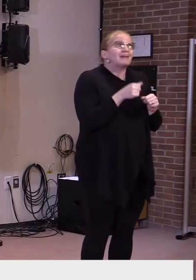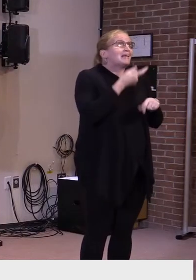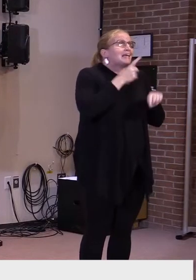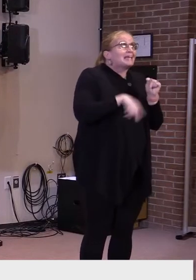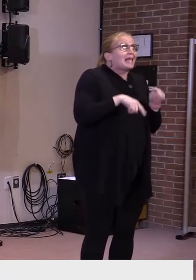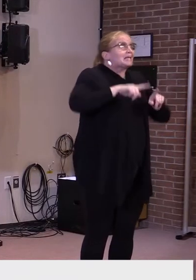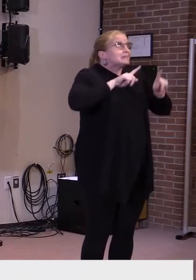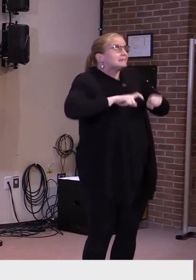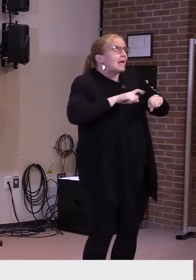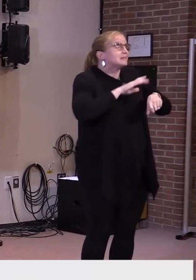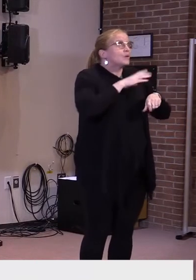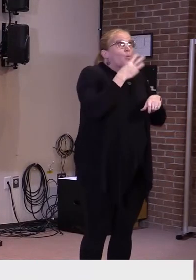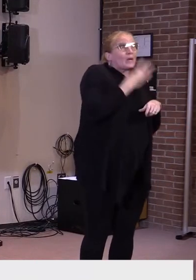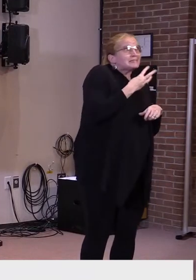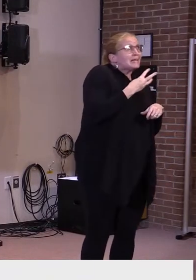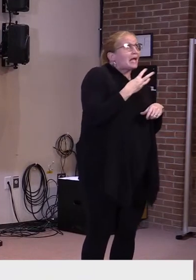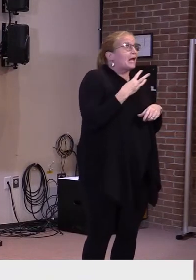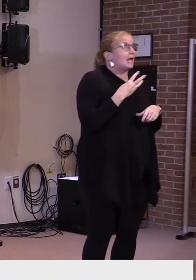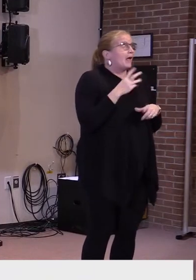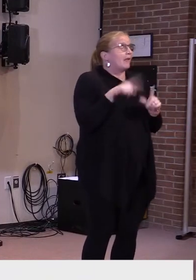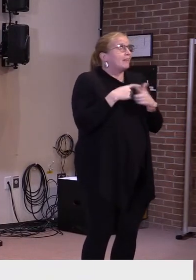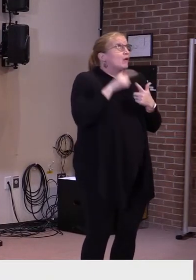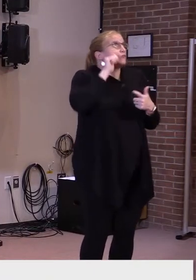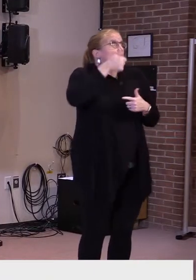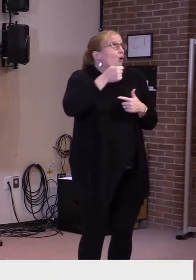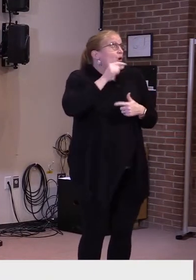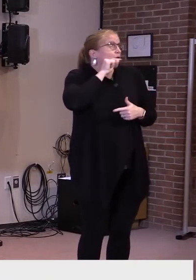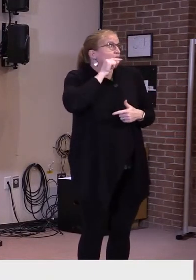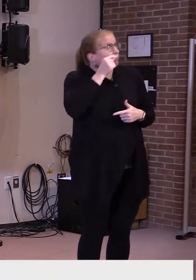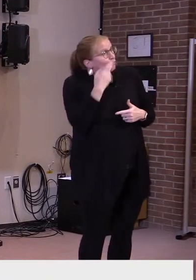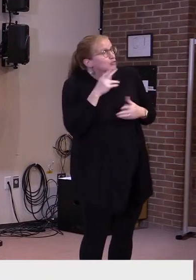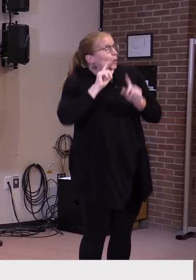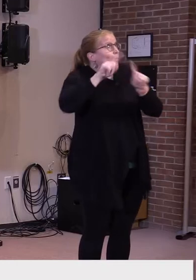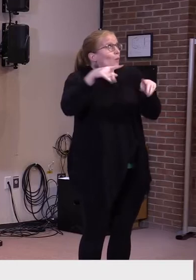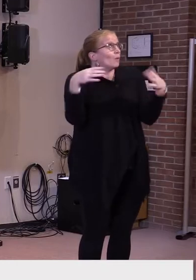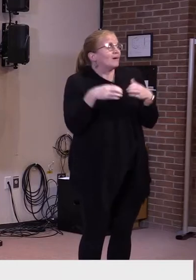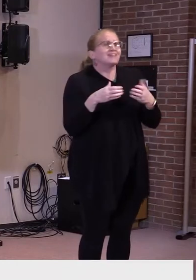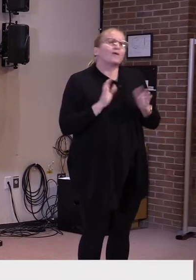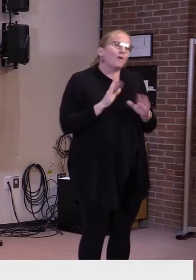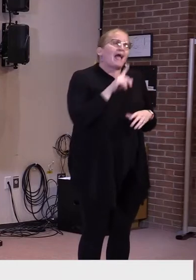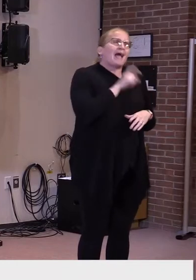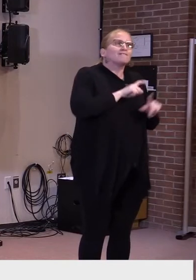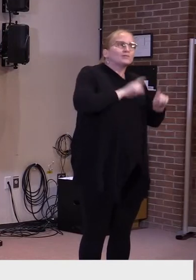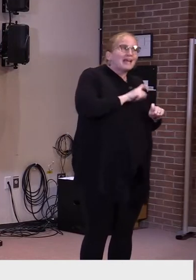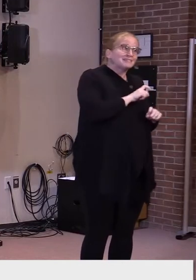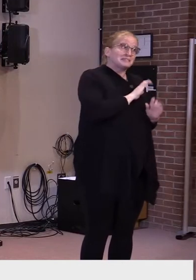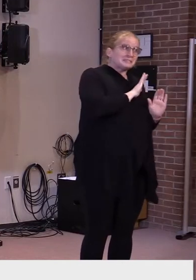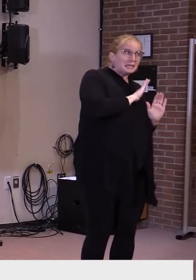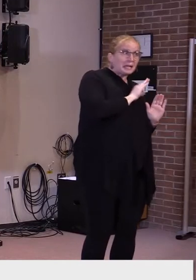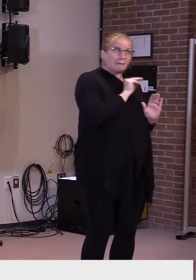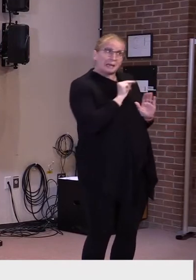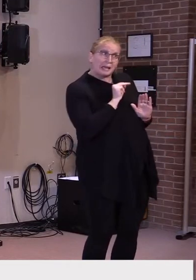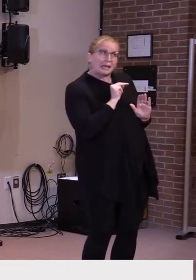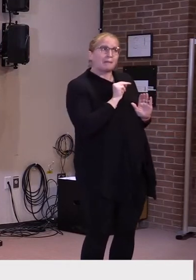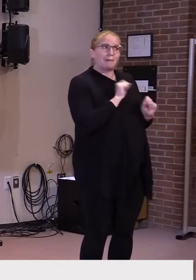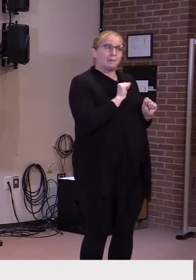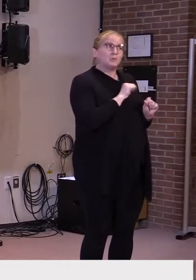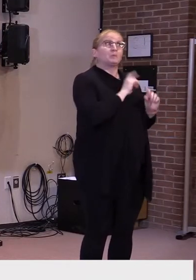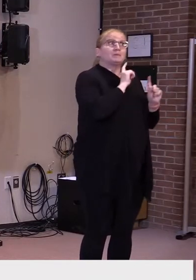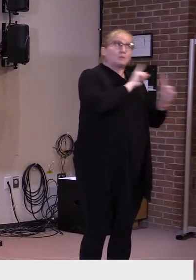of Thanksgiving, or stock up on rapid tests, which you can get at your local pharmacy or